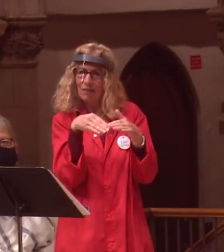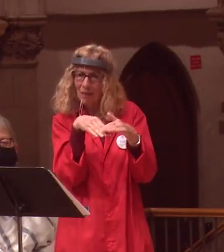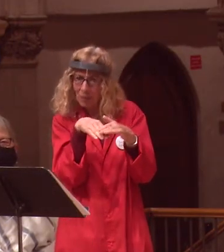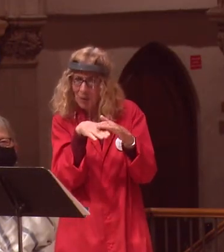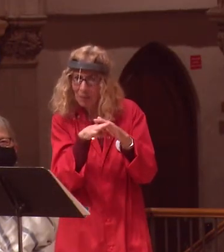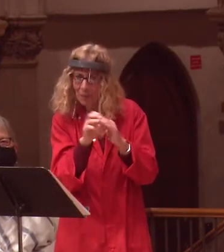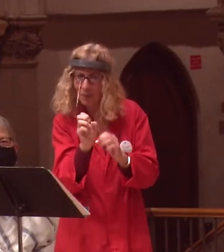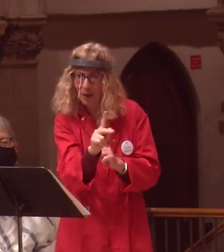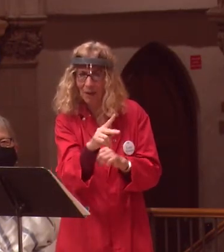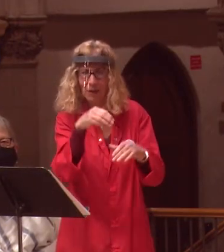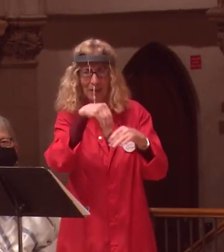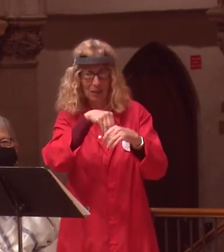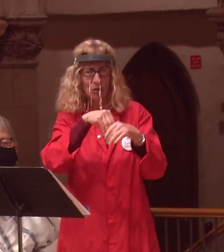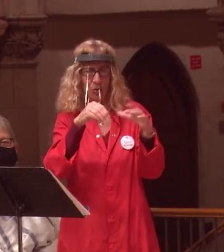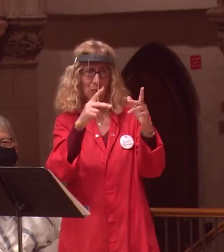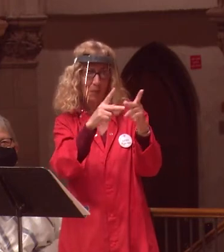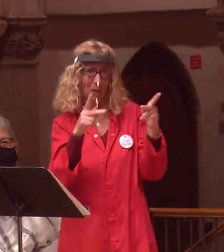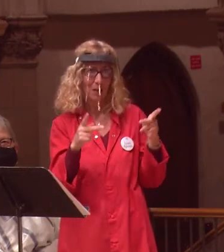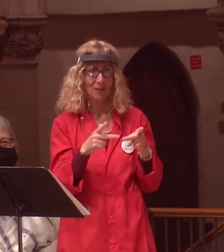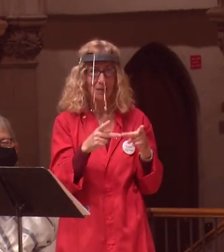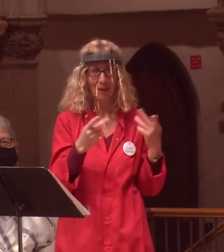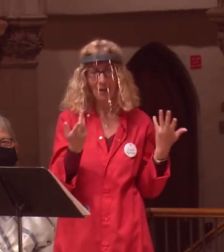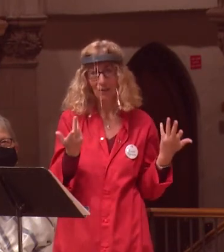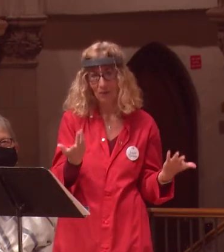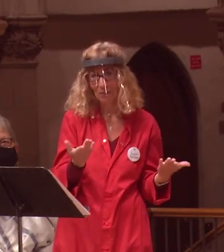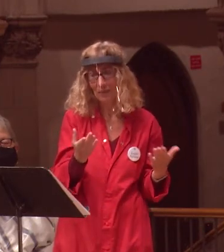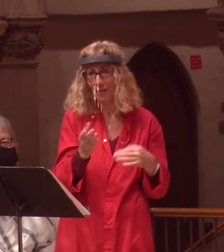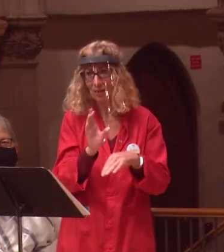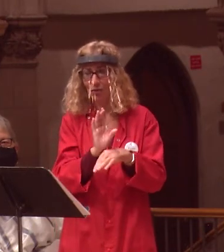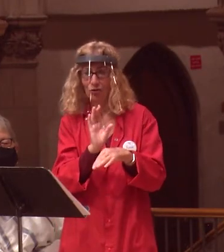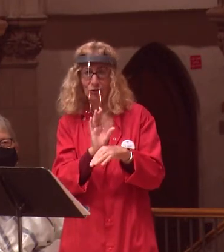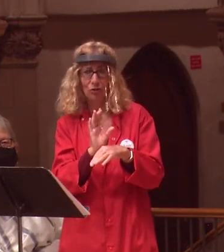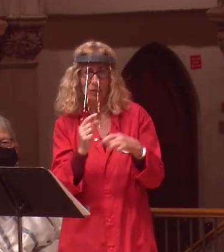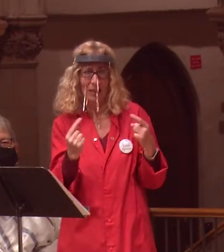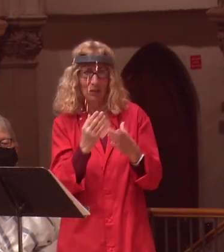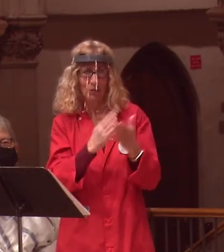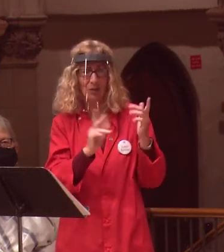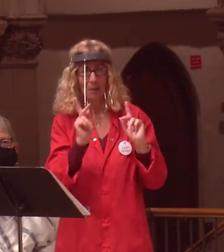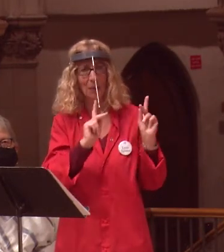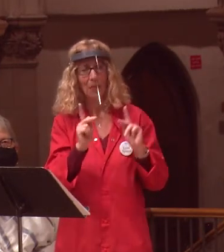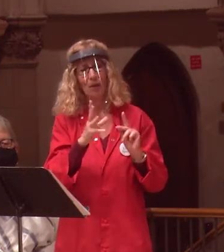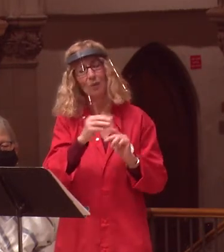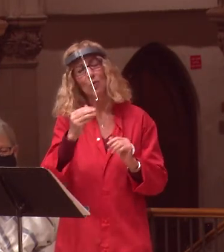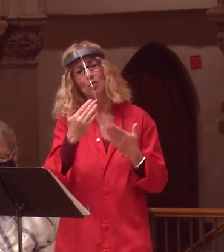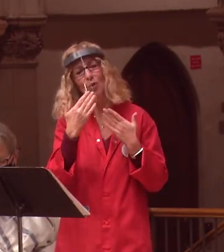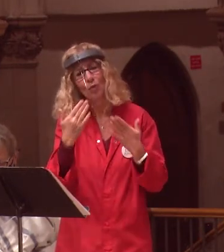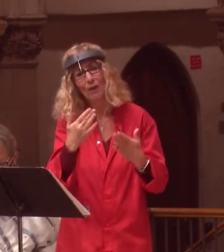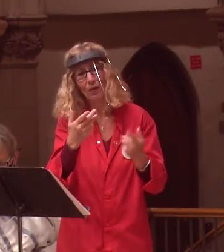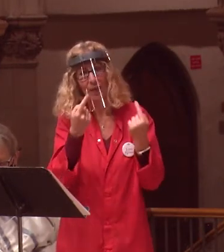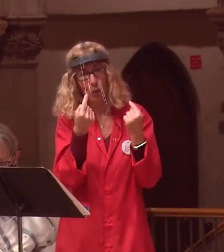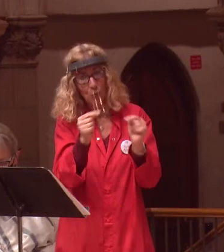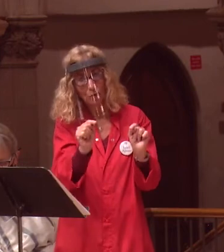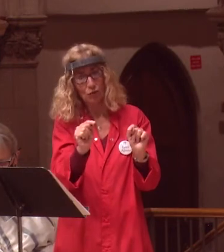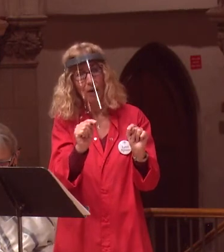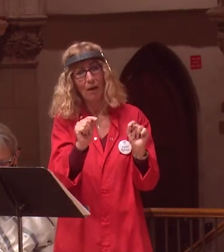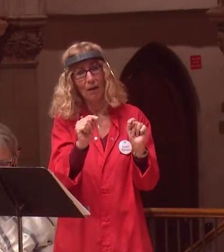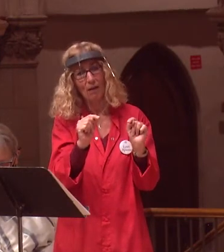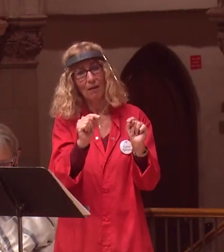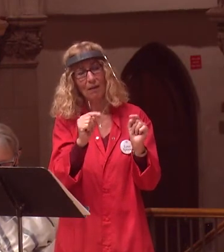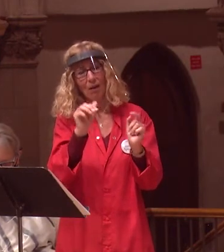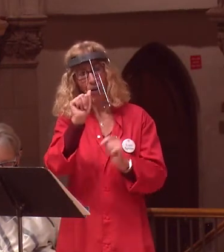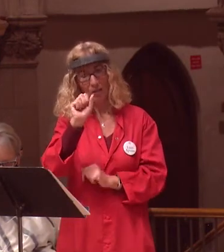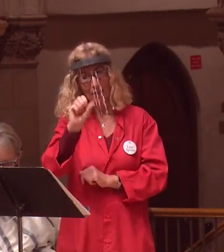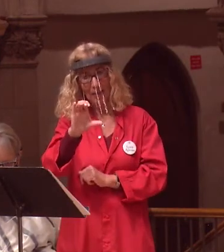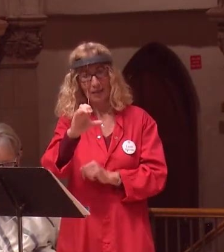place that frankly church has damaged people. And we're so grateful that you would try All Saints as a place